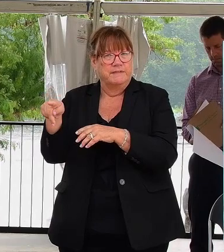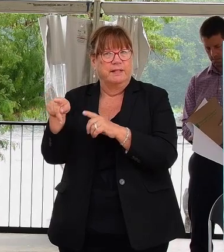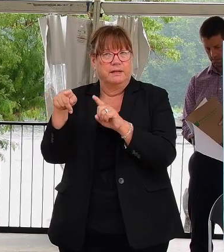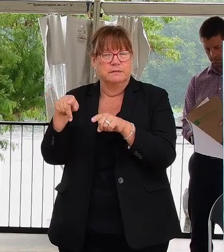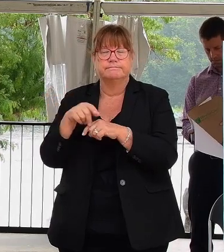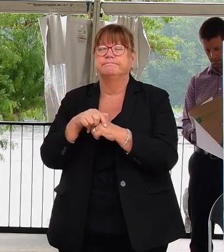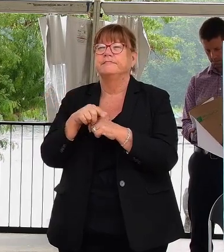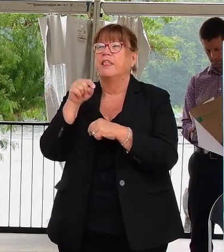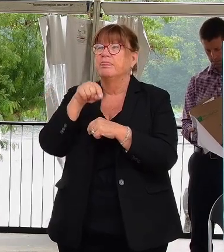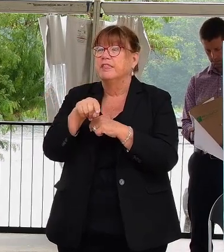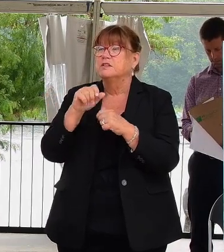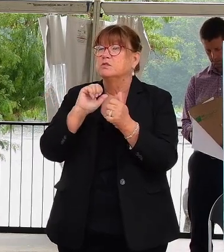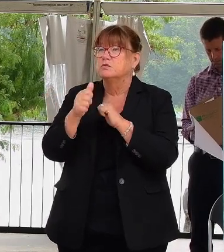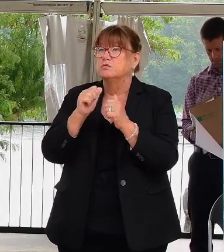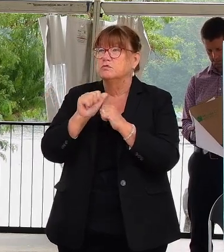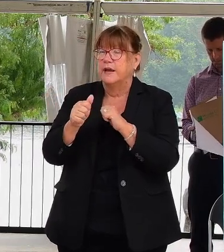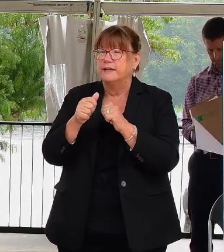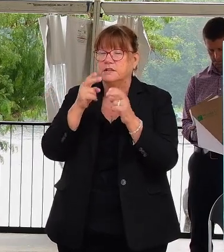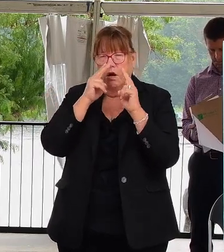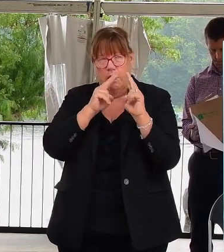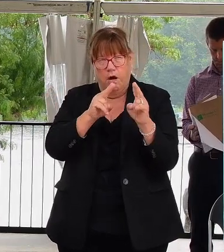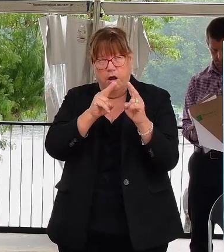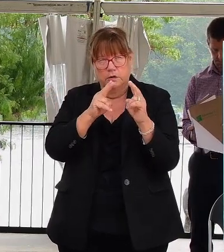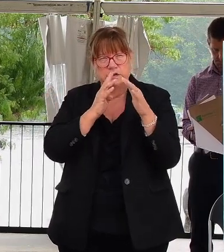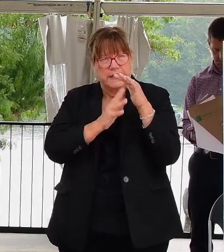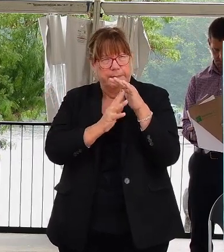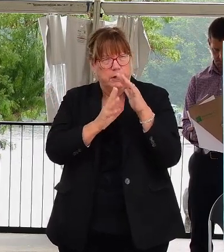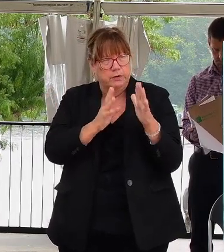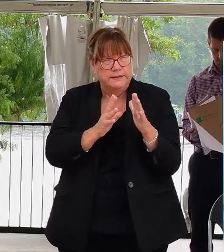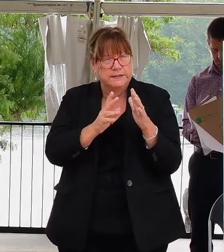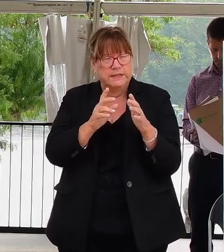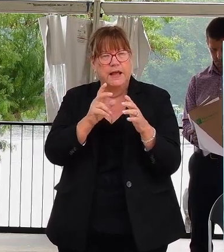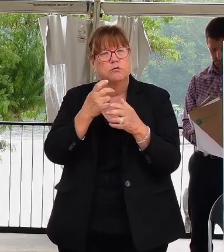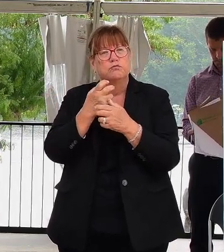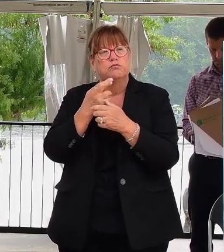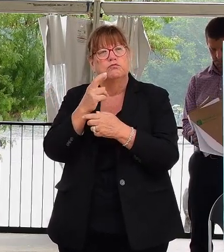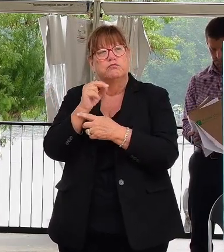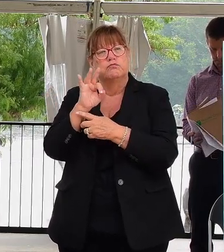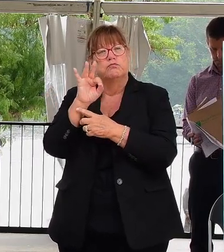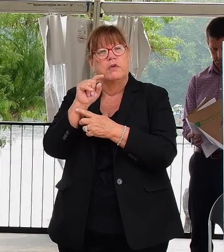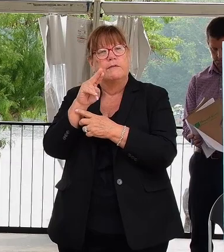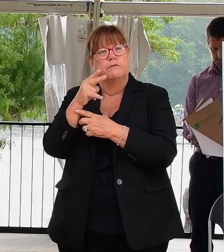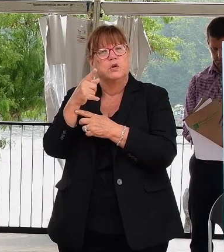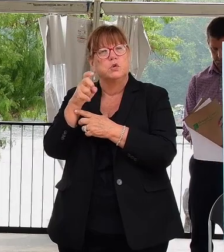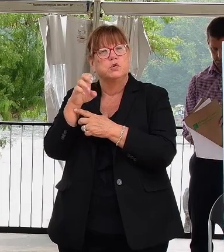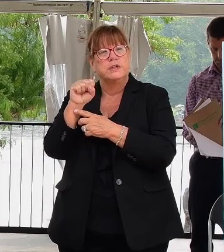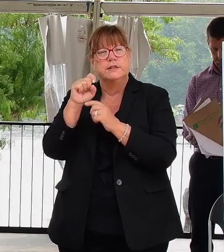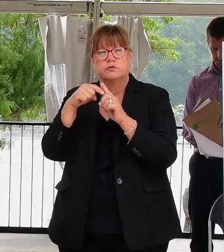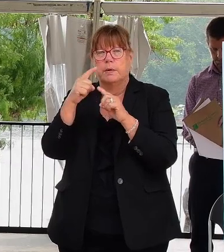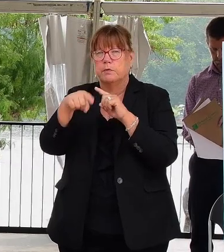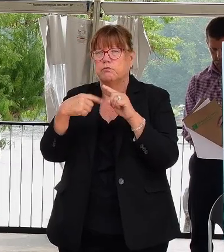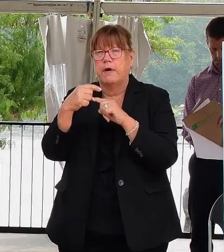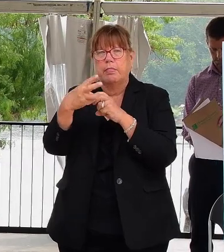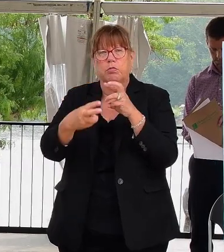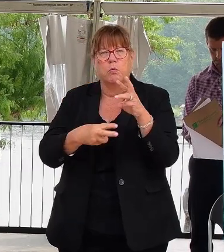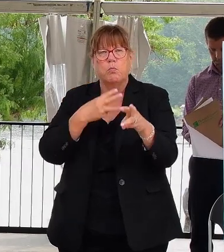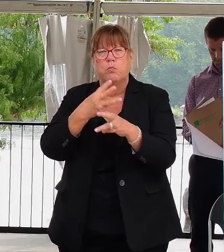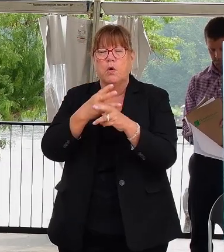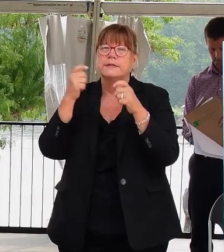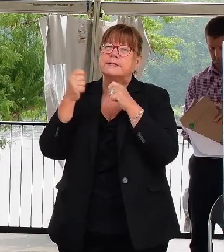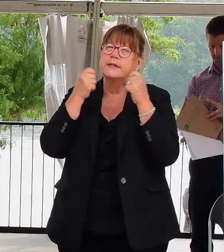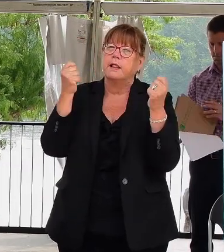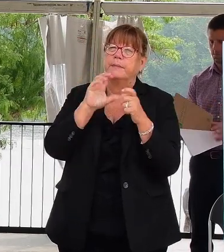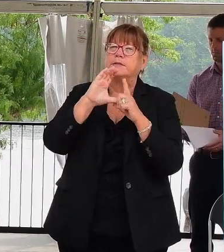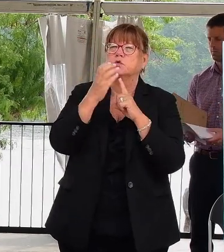race honors the journey of immigrants and refugees from around the world and celebrates the cultural diversity behind what